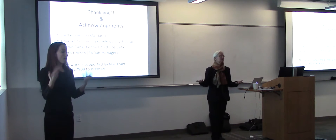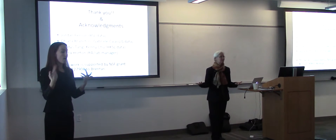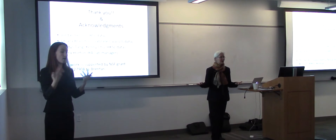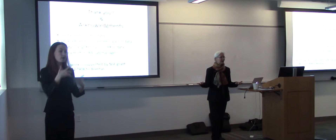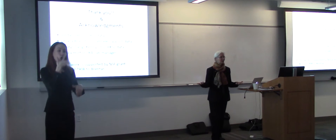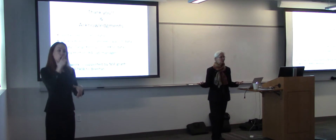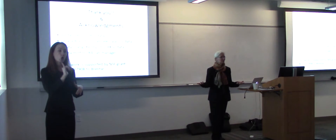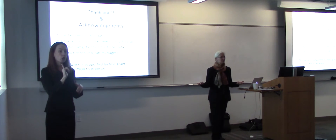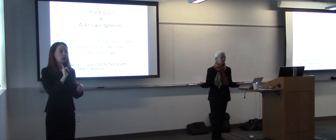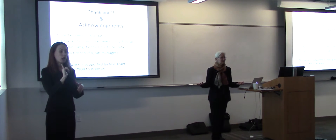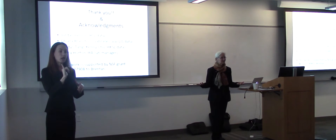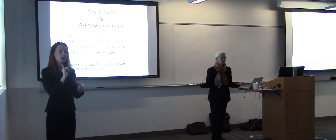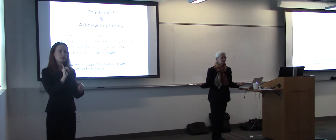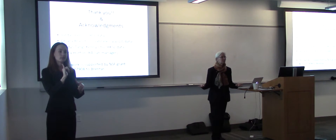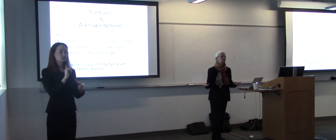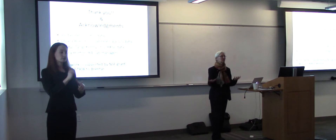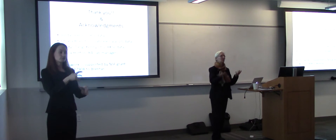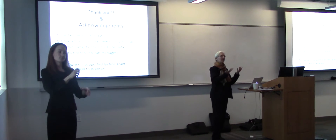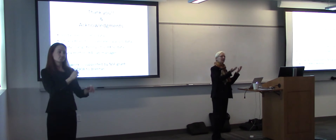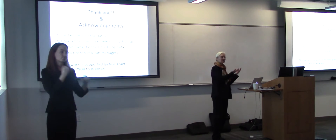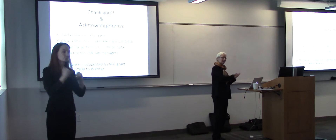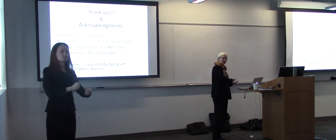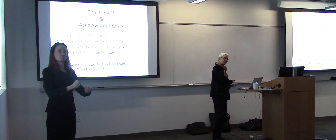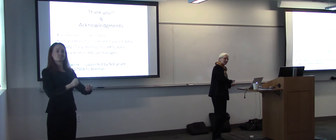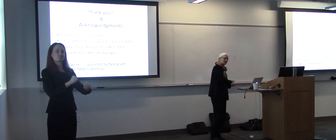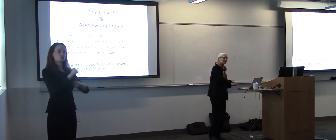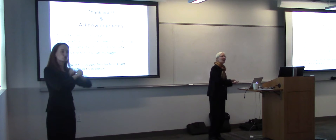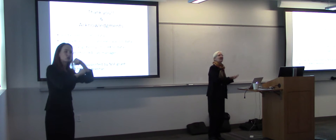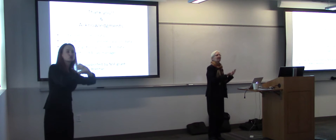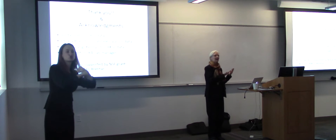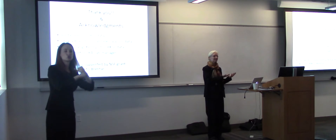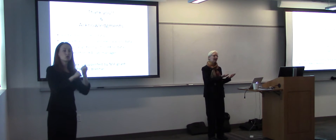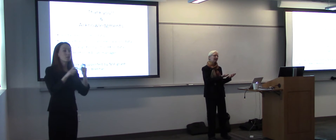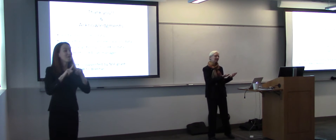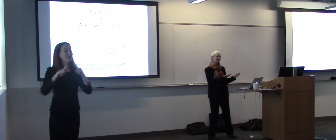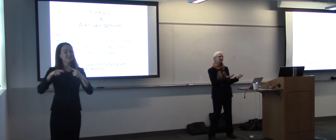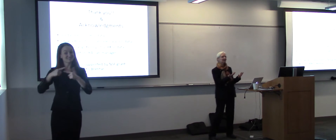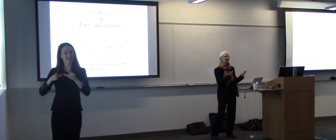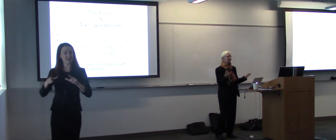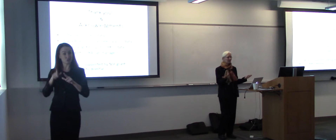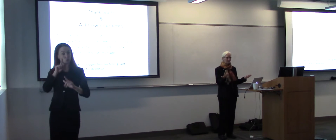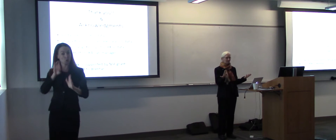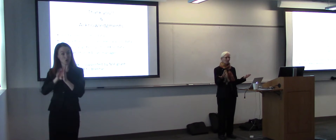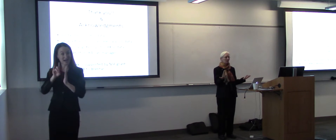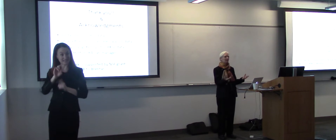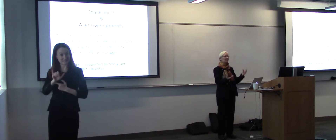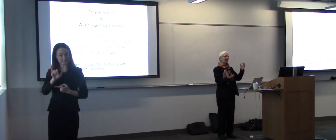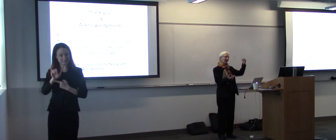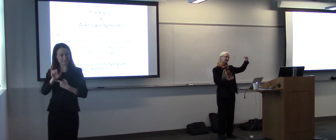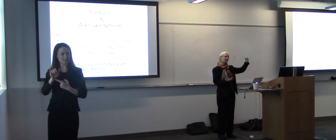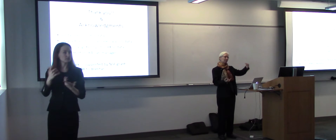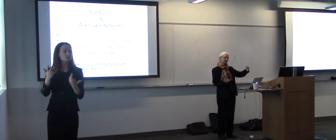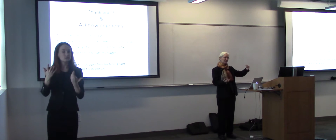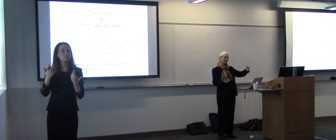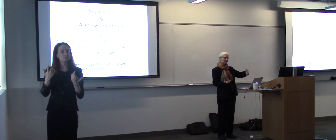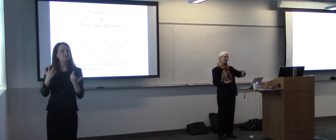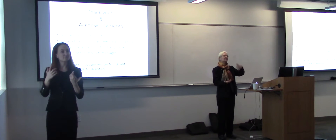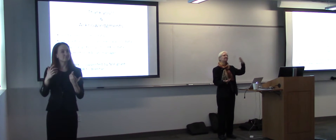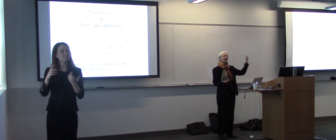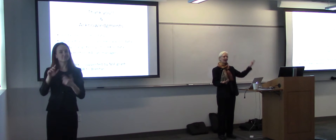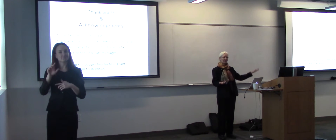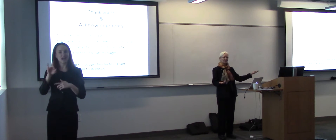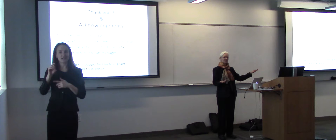look systematic when you look at its distribution, where in a sign language, that iconicity, that same form, has its